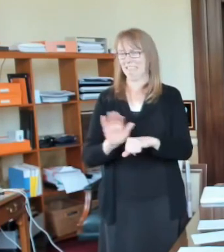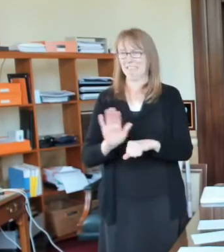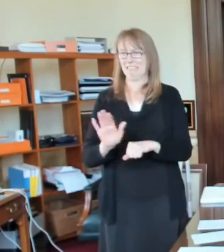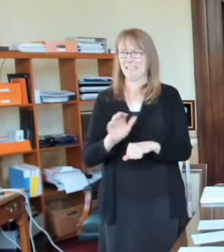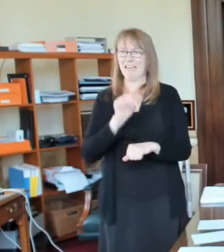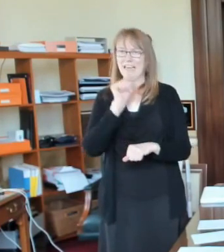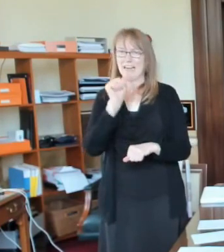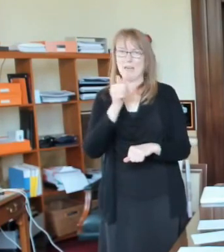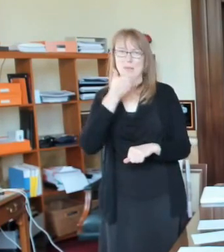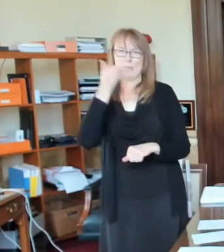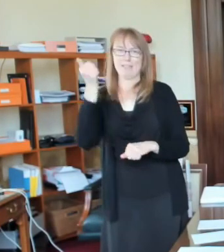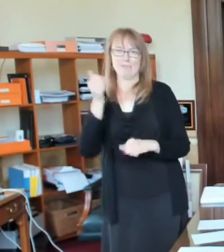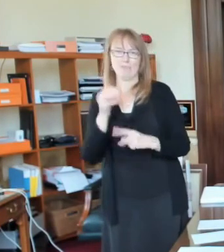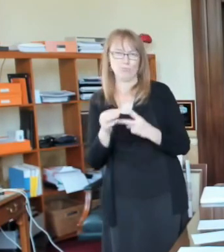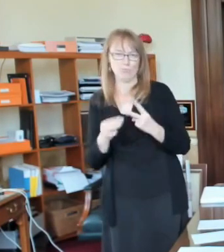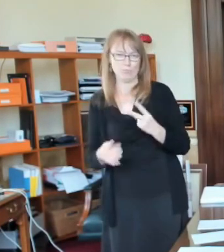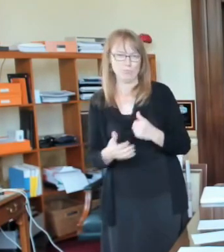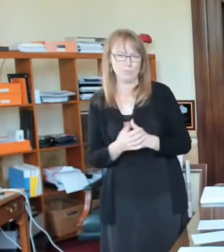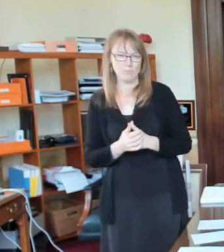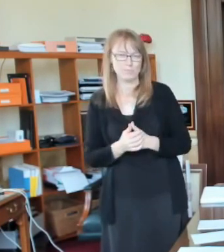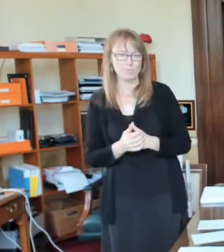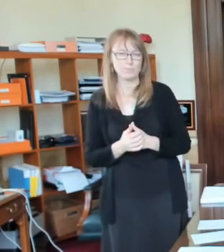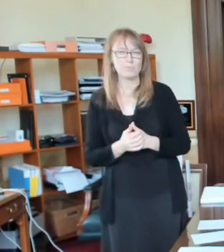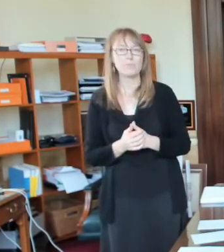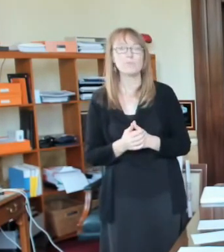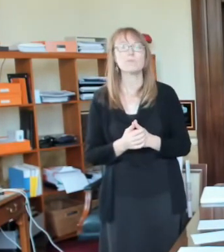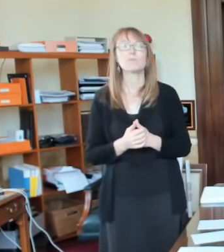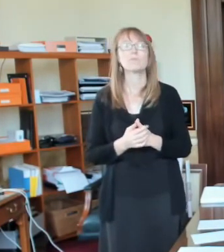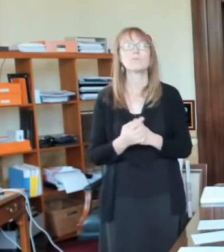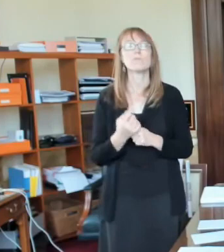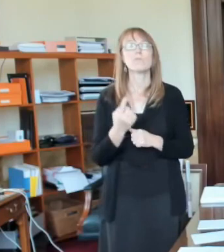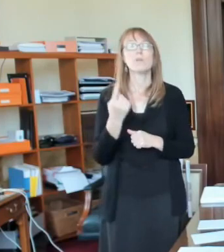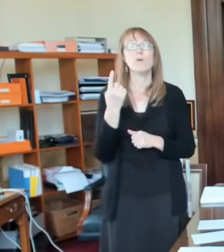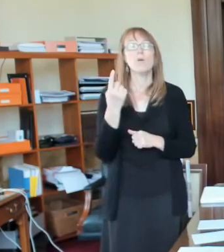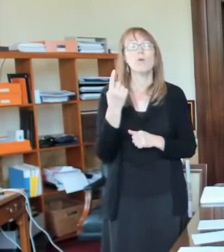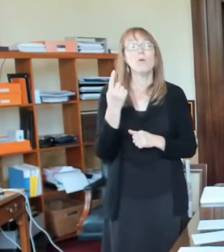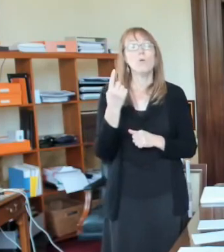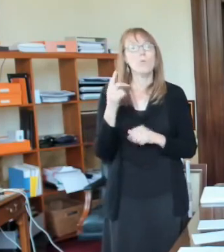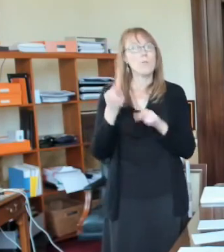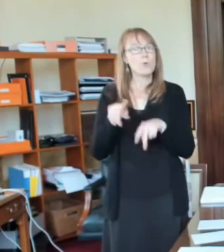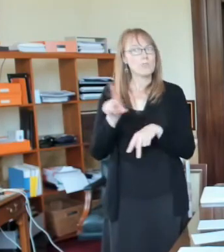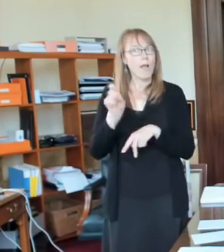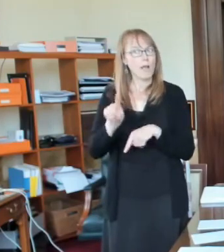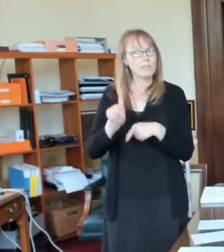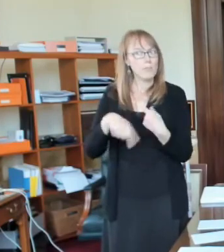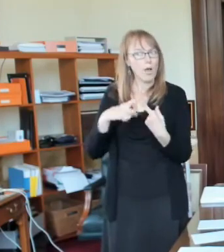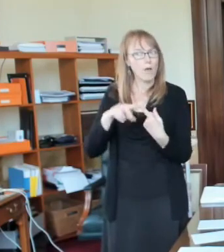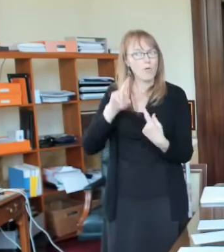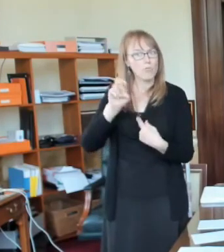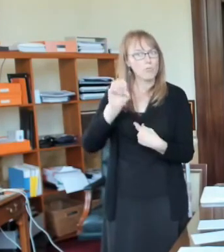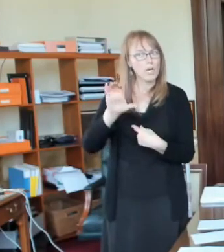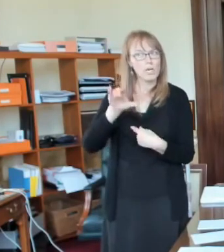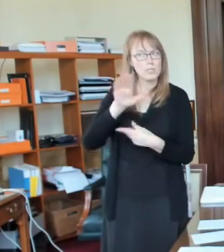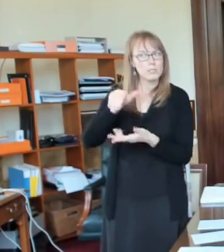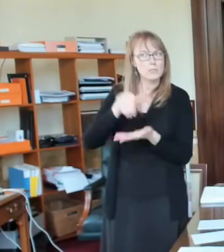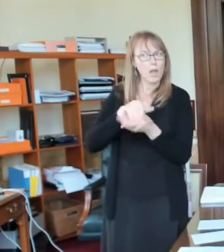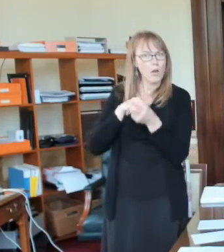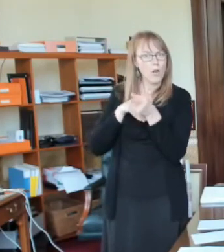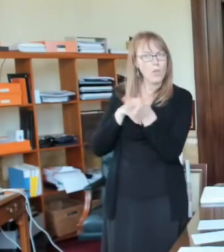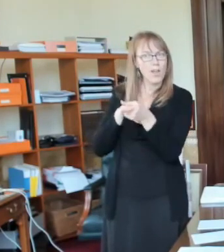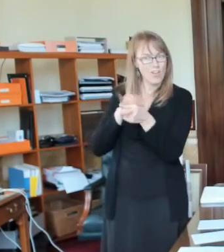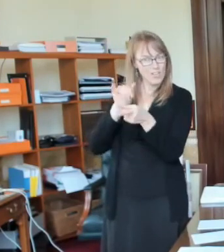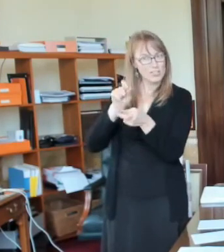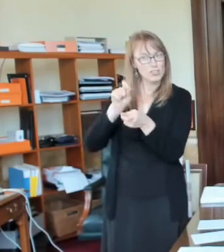question about the Buda Rec Center, which was temporarily transformed to help unhoused individuals during COVID-19. The